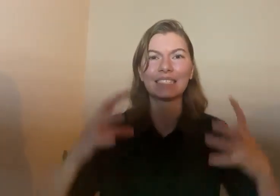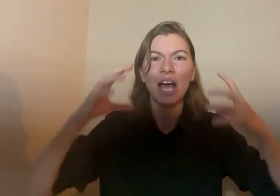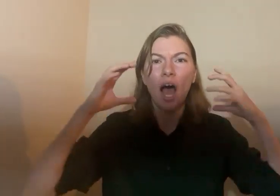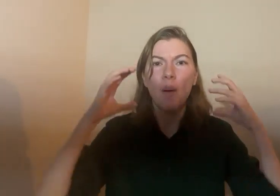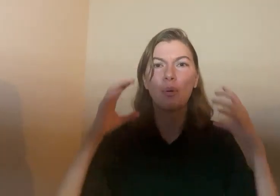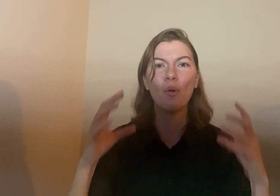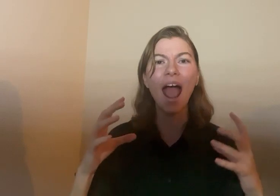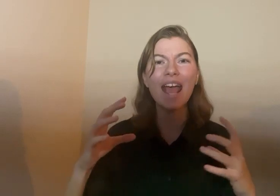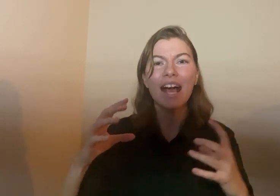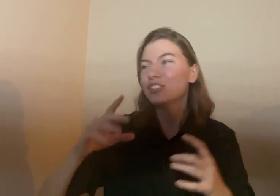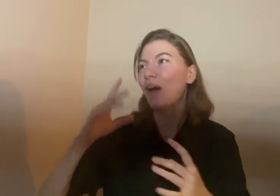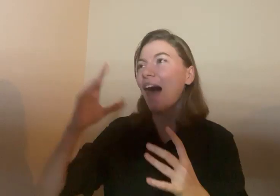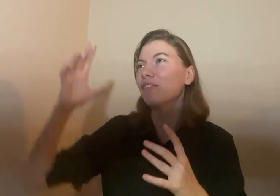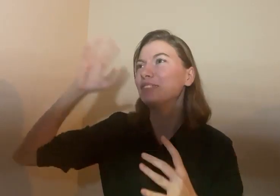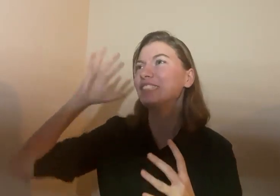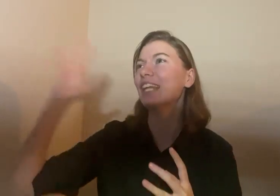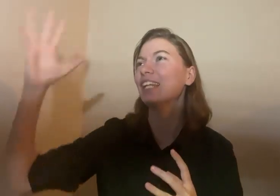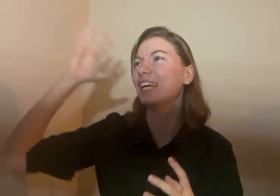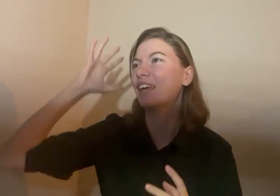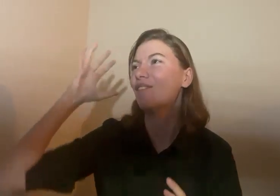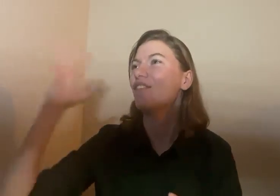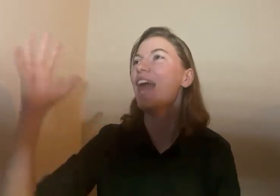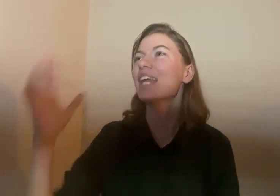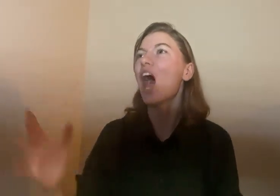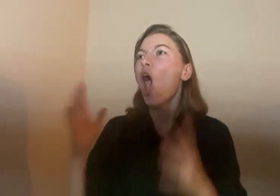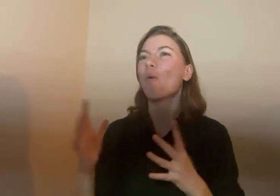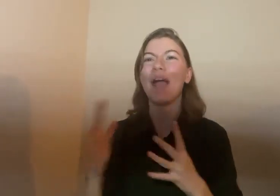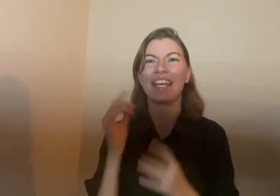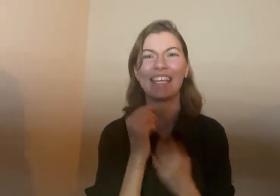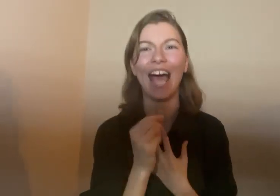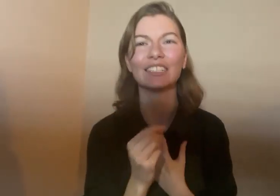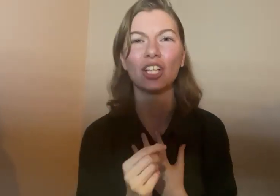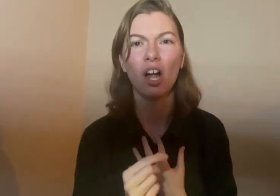pray to have him subtly convey away! Cancel!